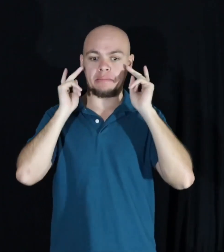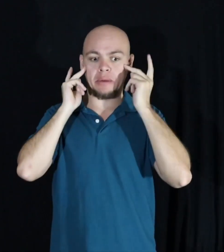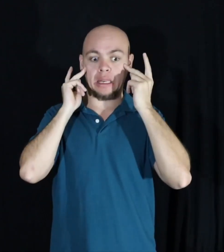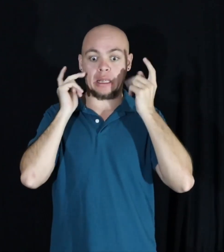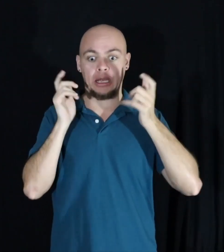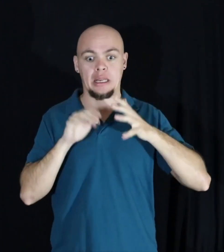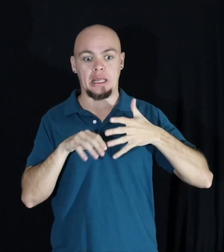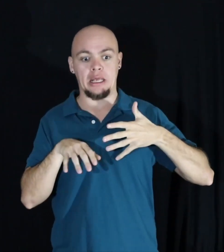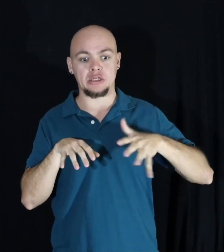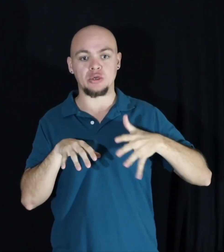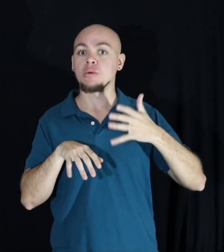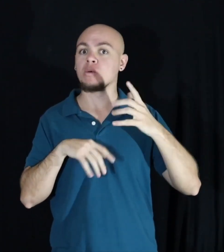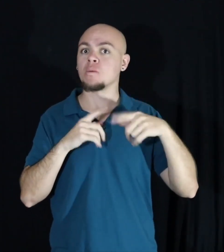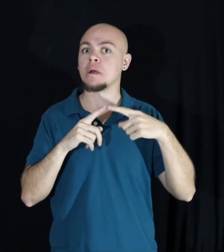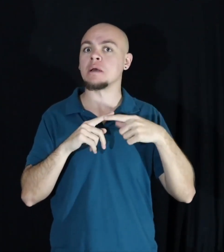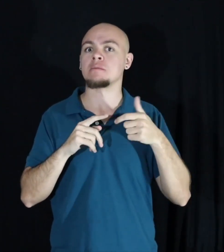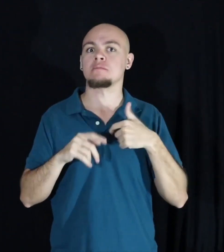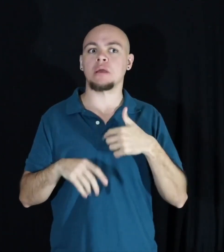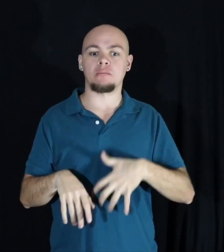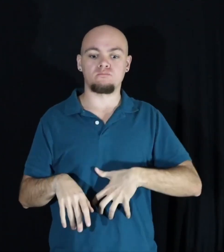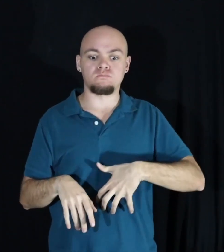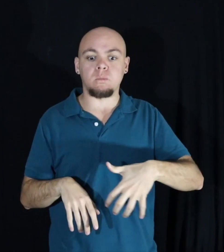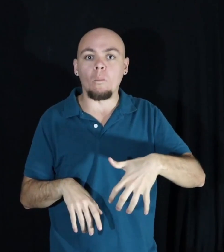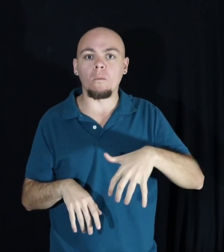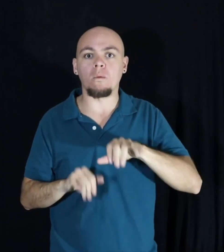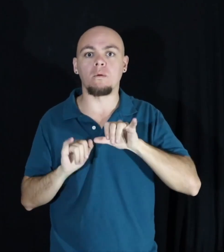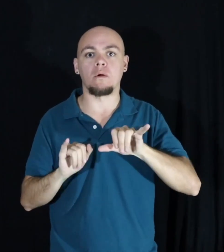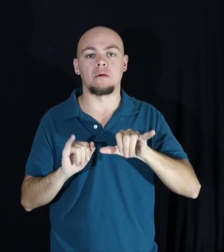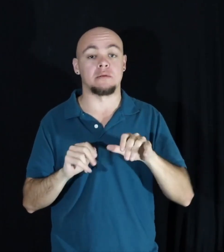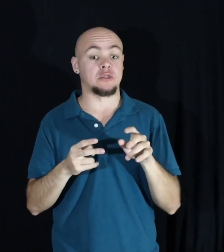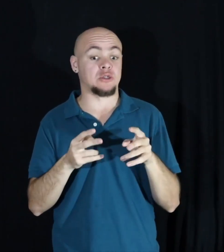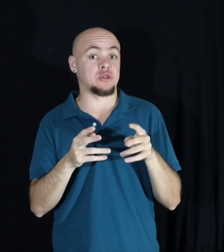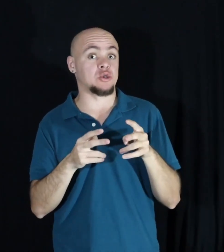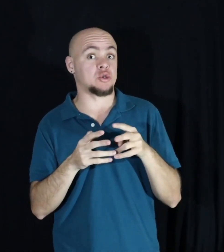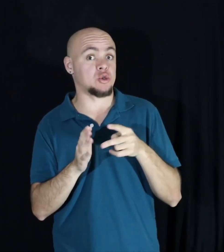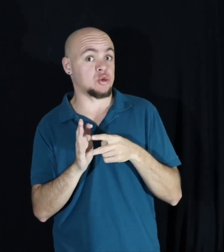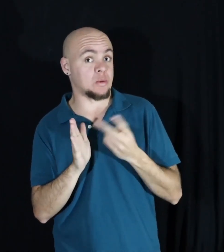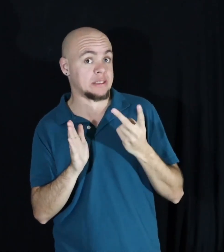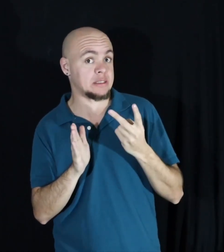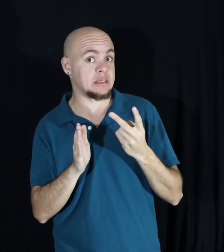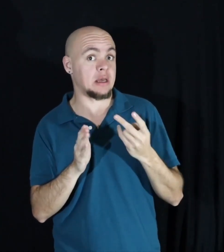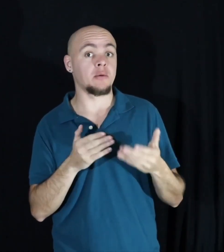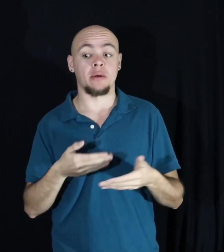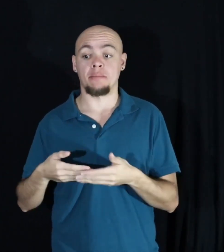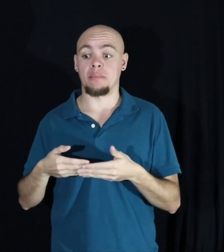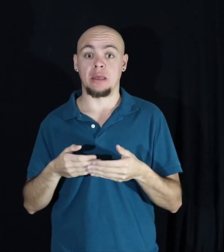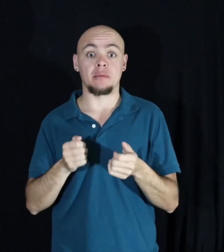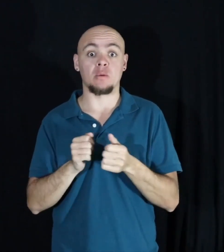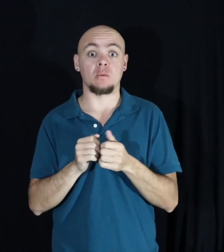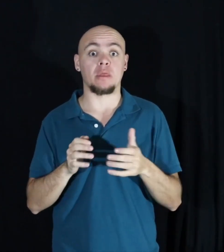I found out I was pregnant both times. And even more panicked and anxious when they sent me home with these babies without a handbook.